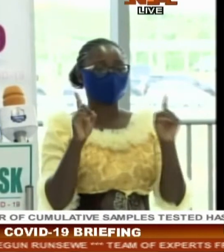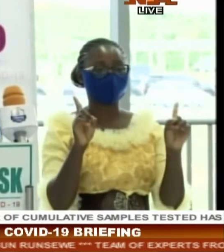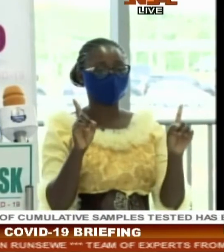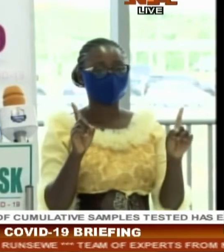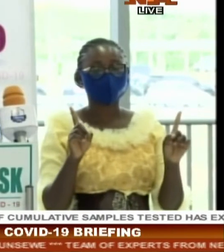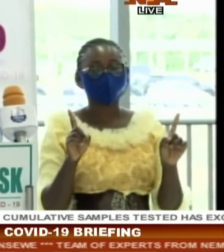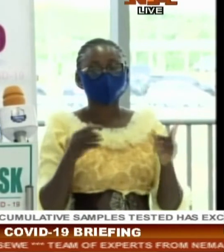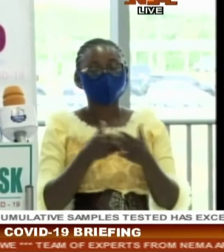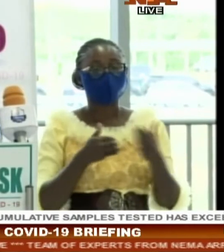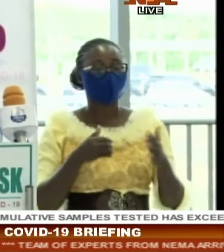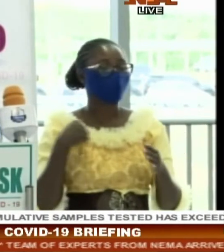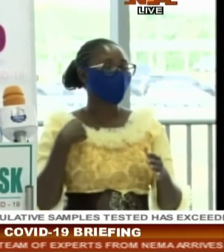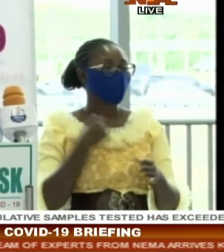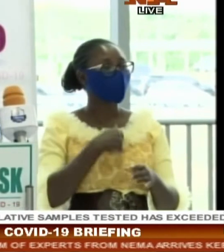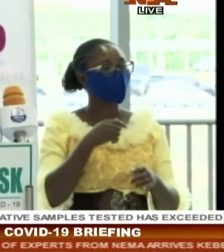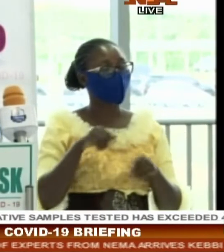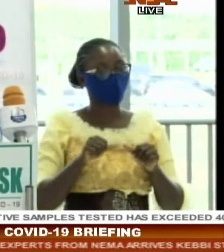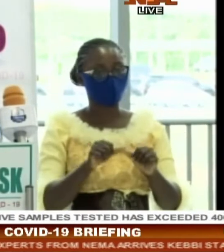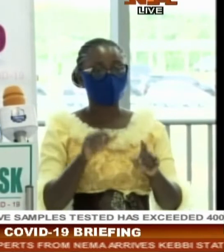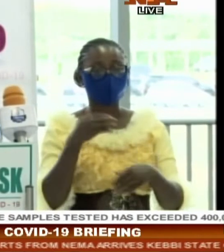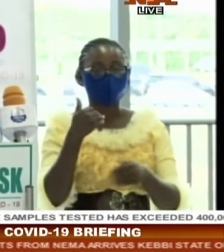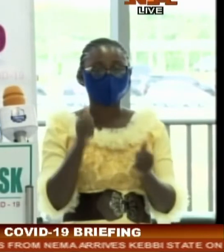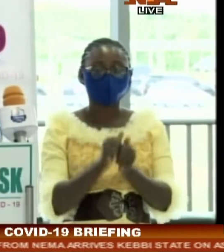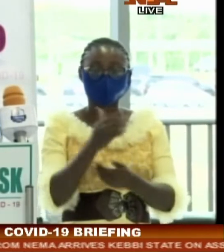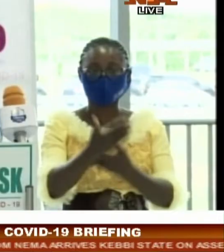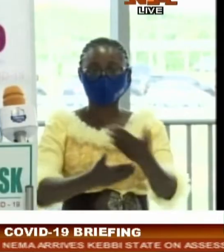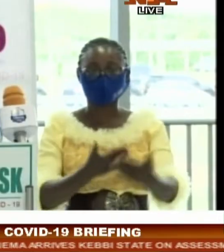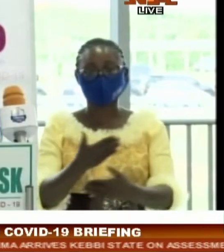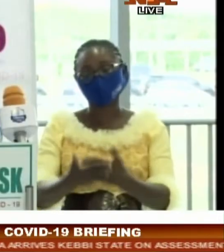Before we go into the procedure and what has changed,